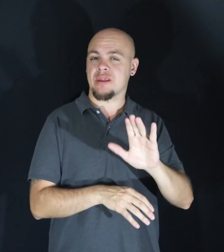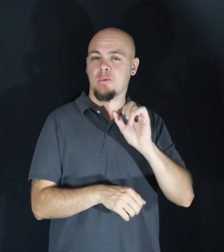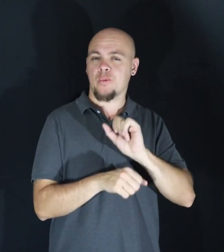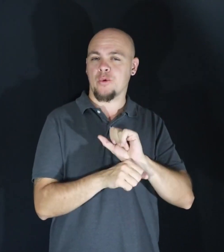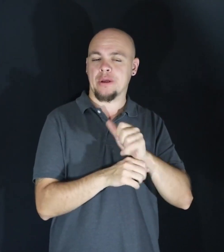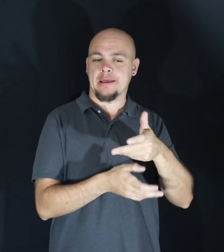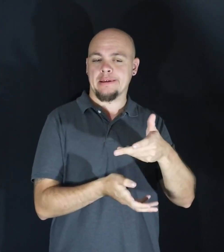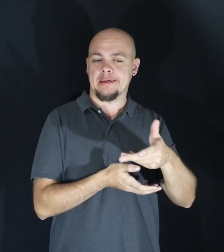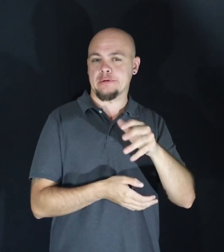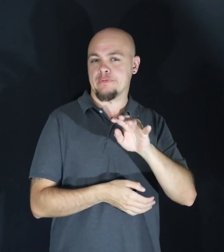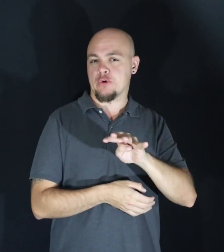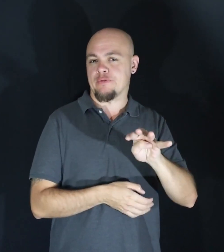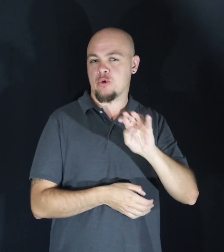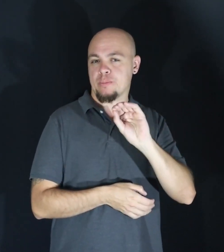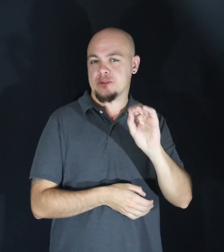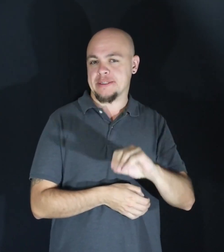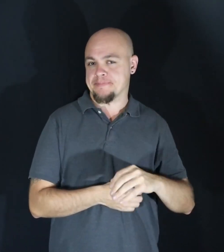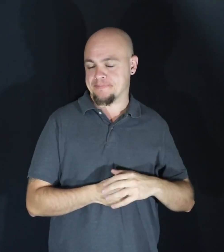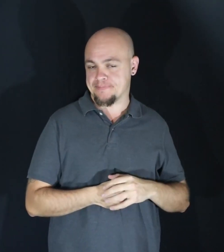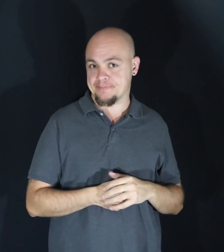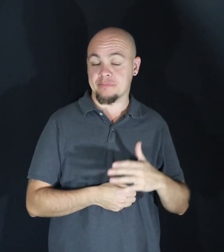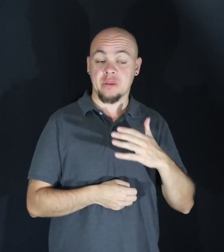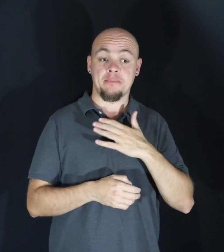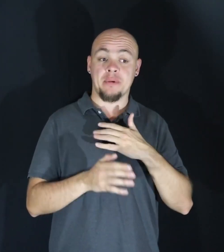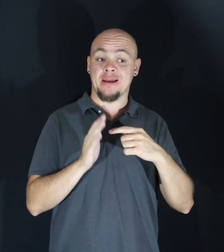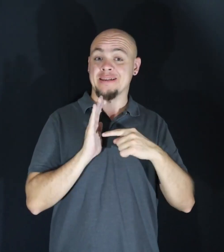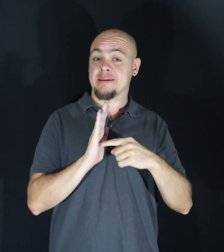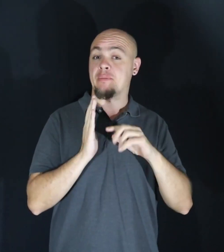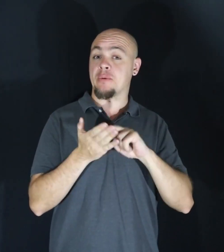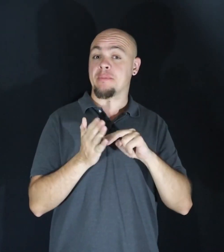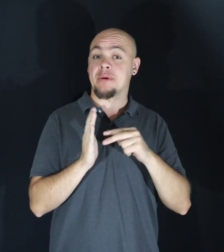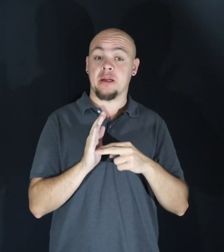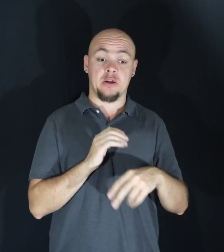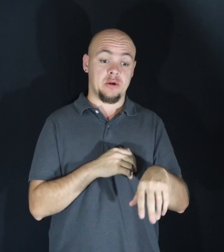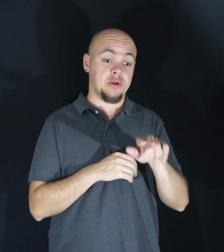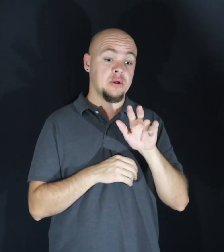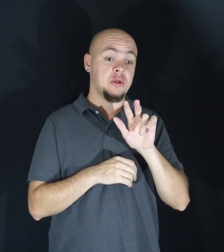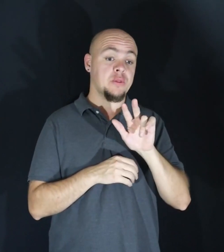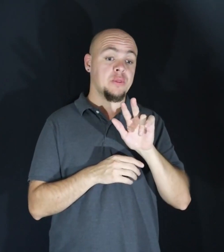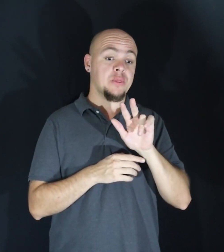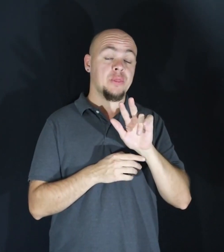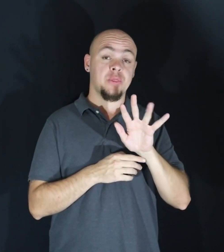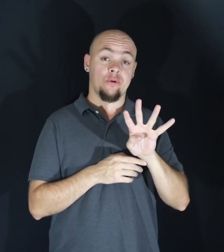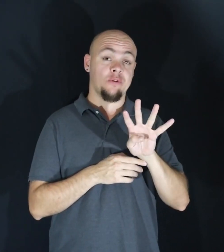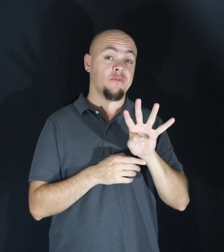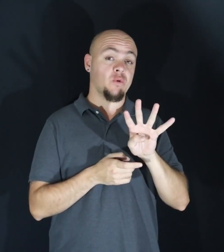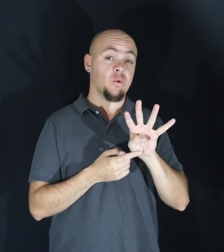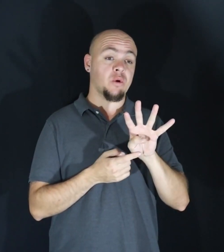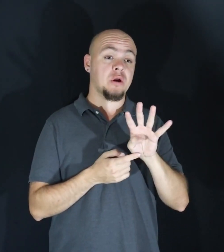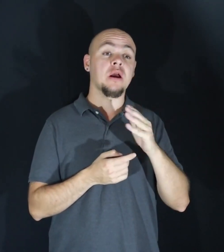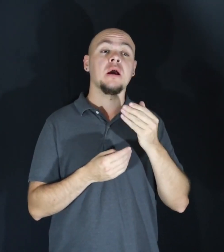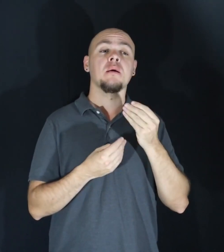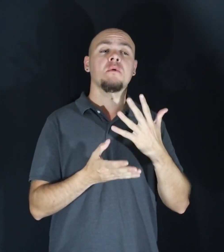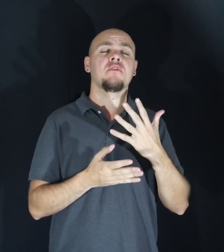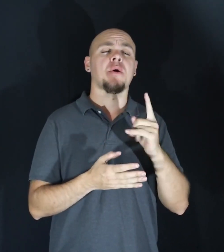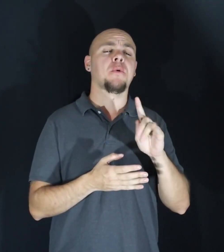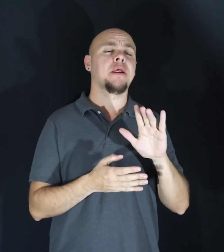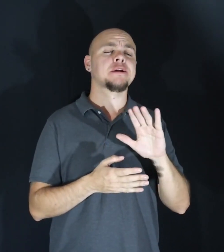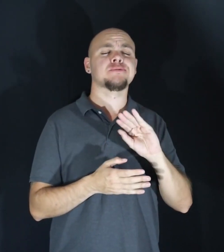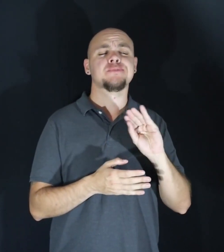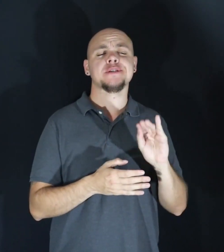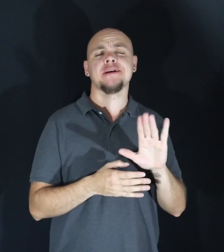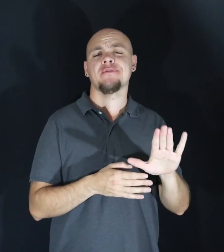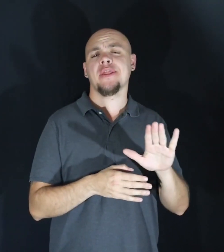work. So, in my example, that would mean 34 players are giving 100% to this dynamic